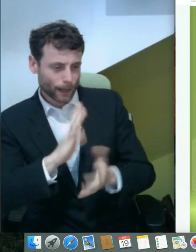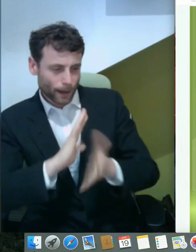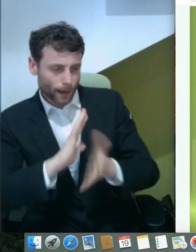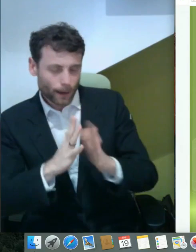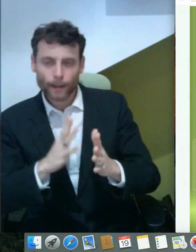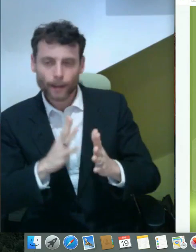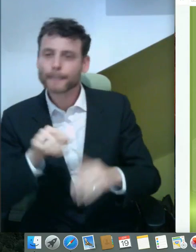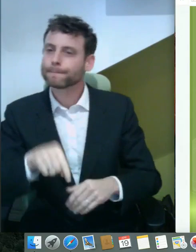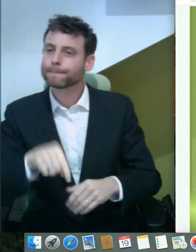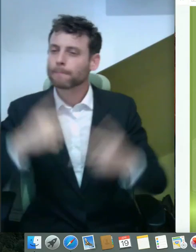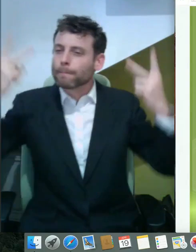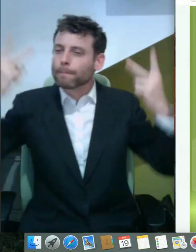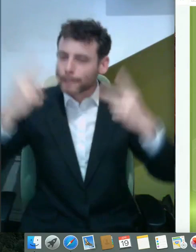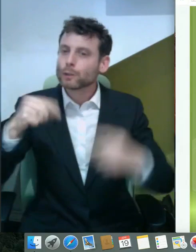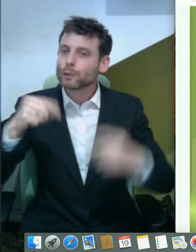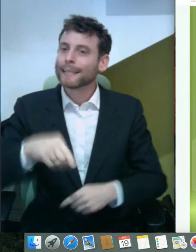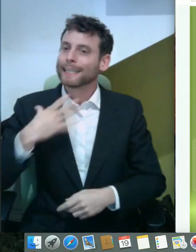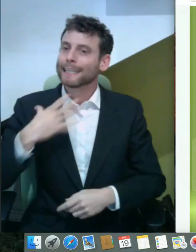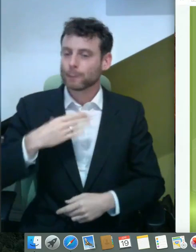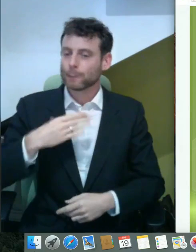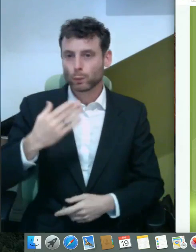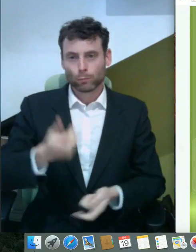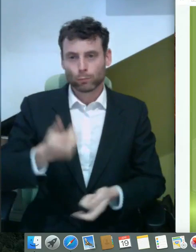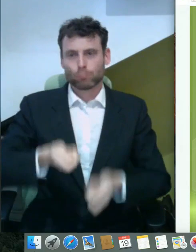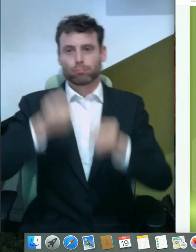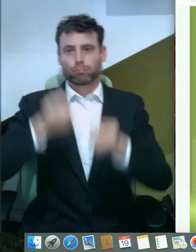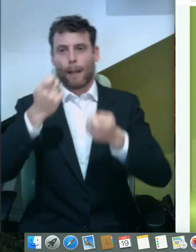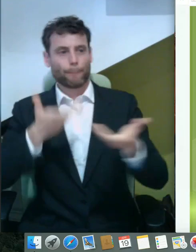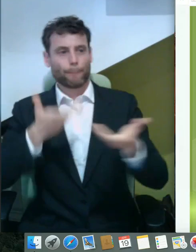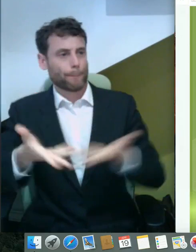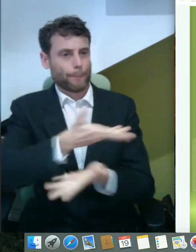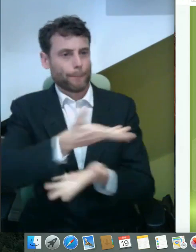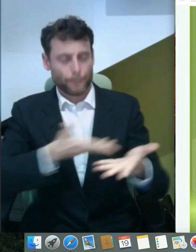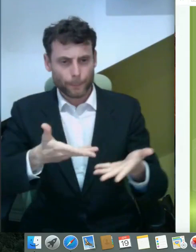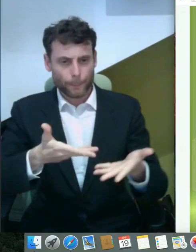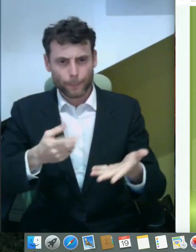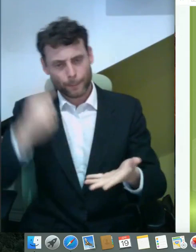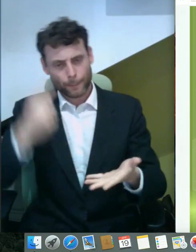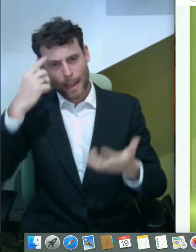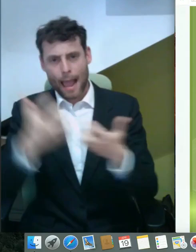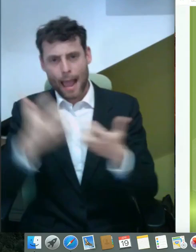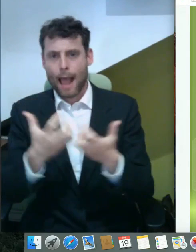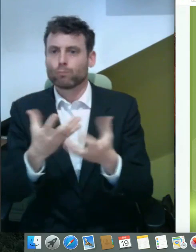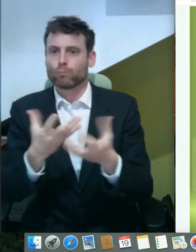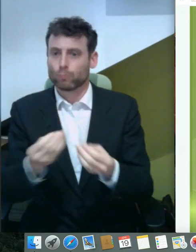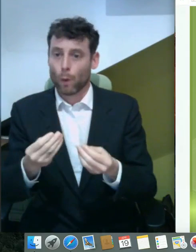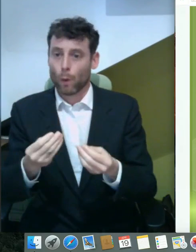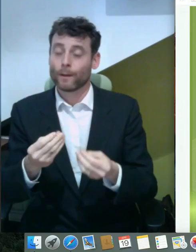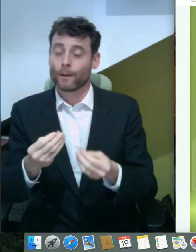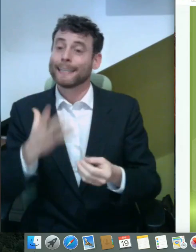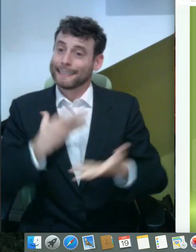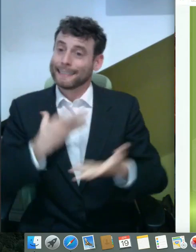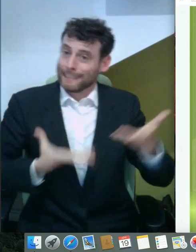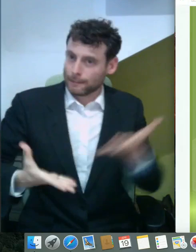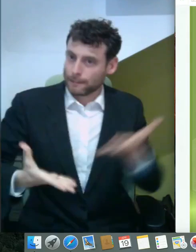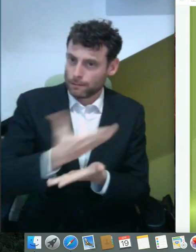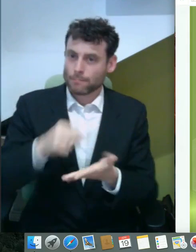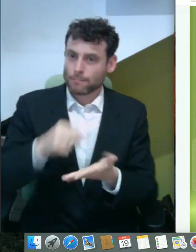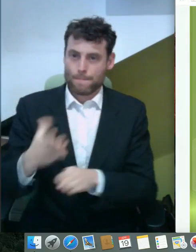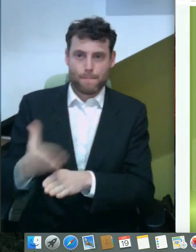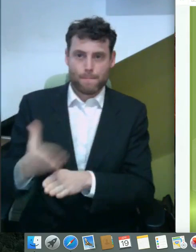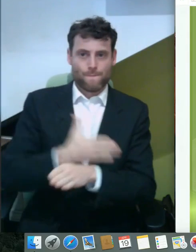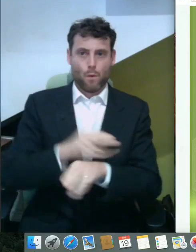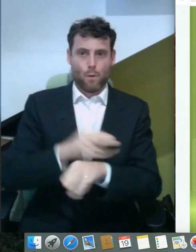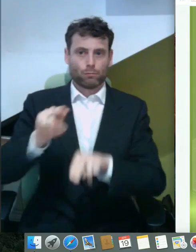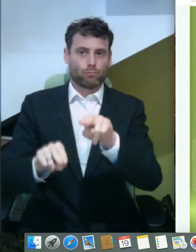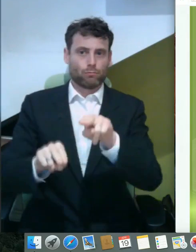And these kind of things need to be discussed and resolved ahead of the trial beginning. This